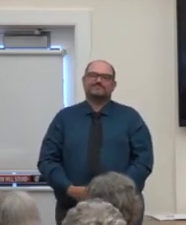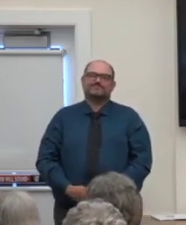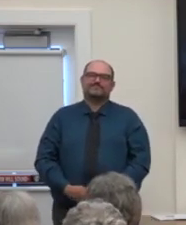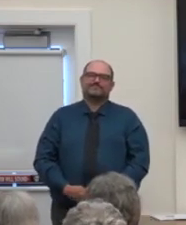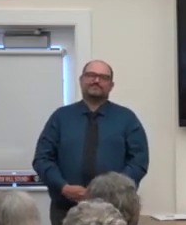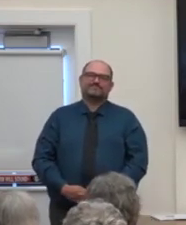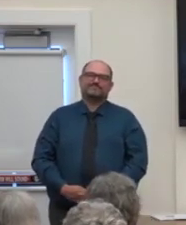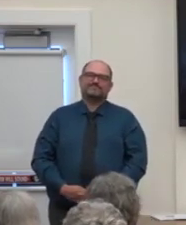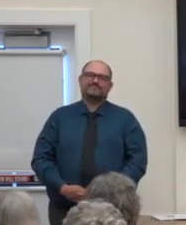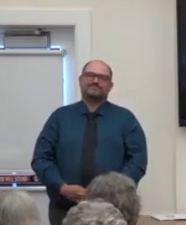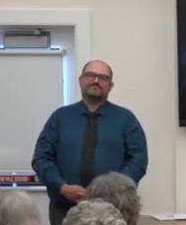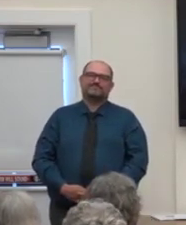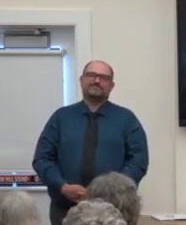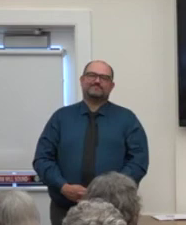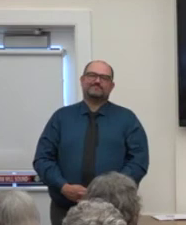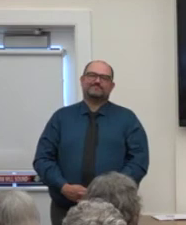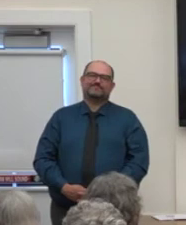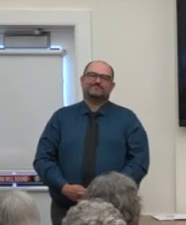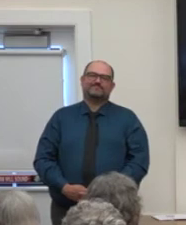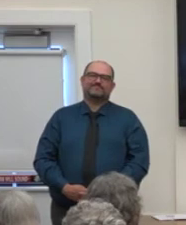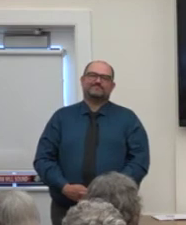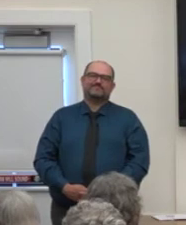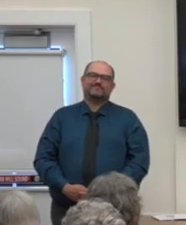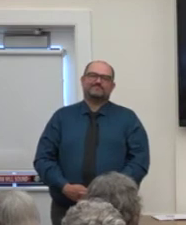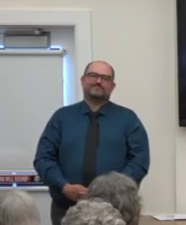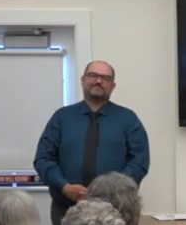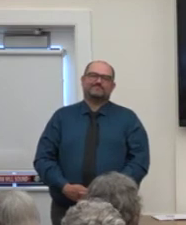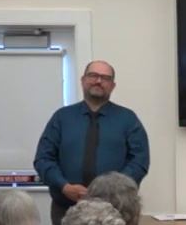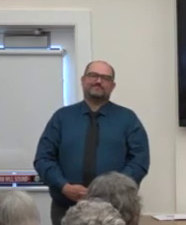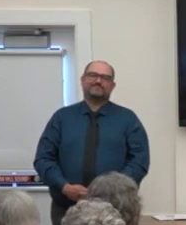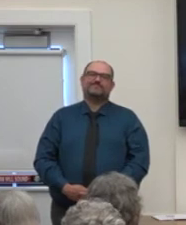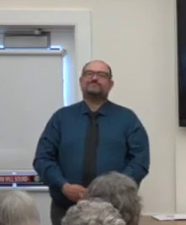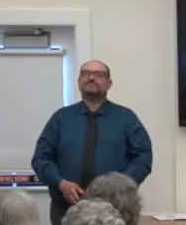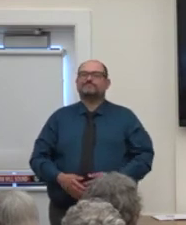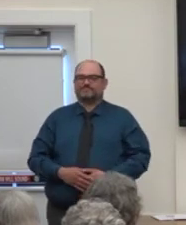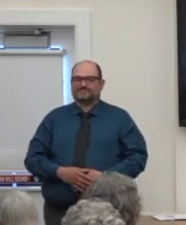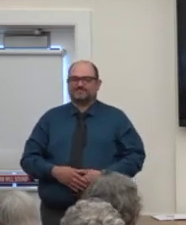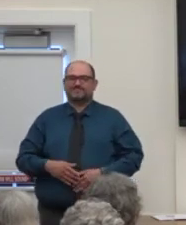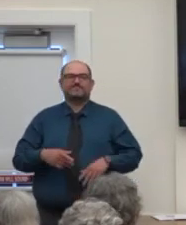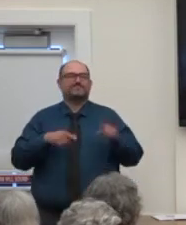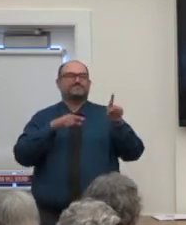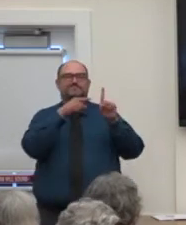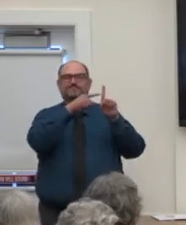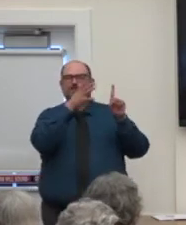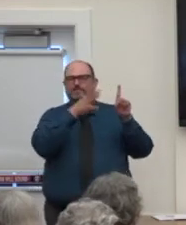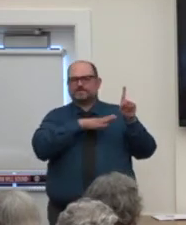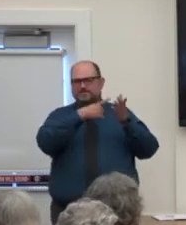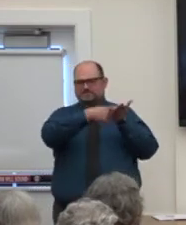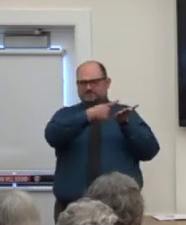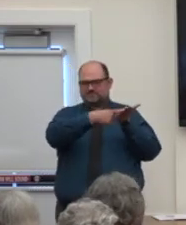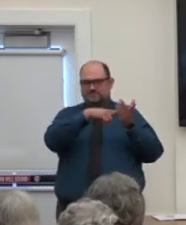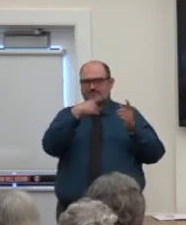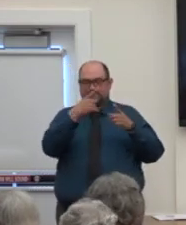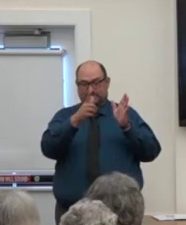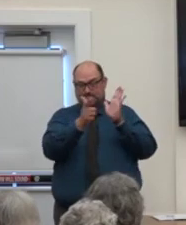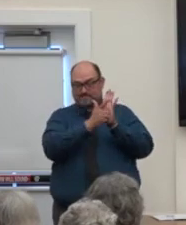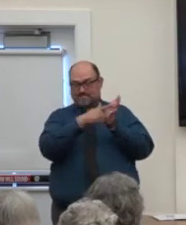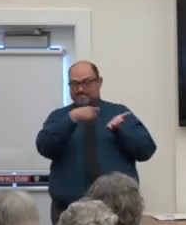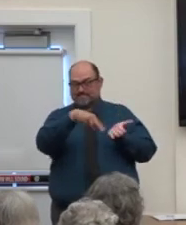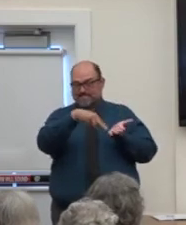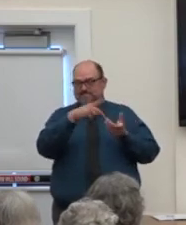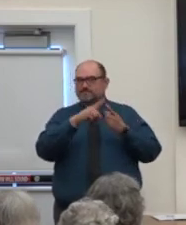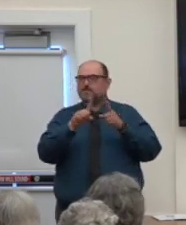who led the lady on the walking dance with that, the non-dance walking, he knew